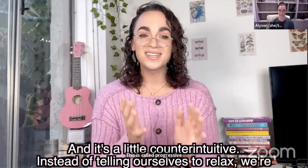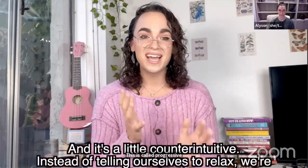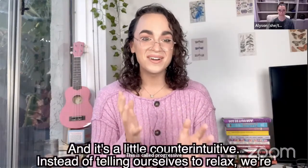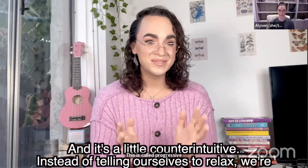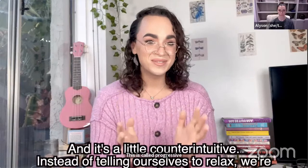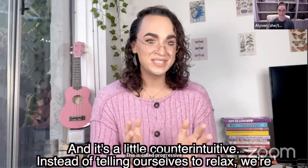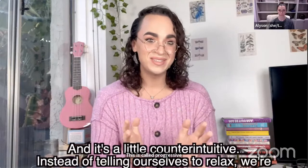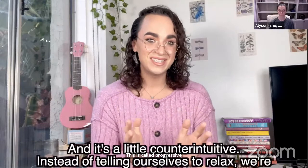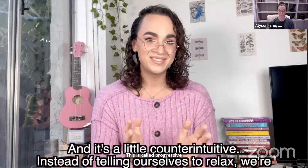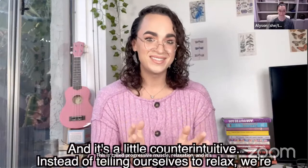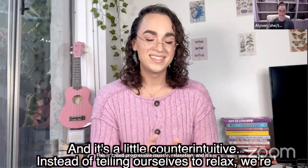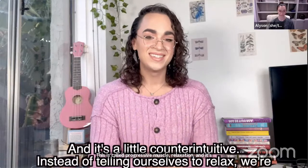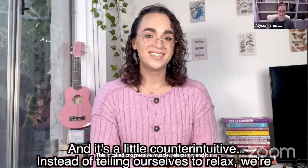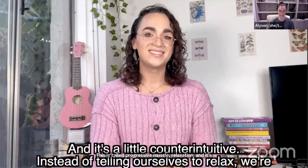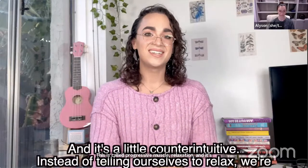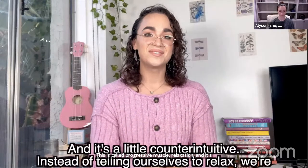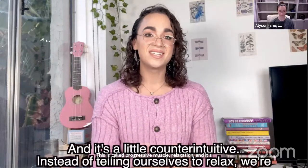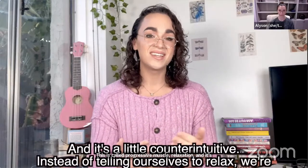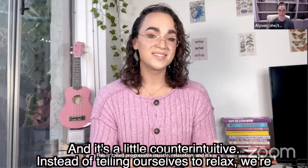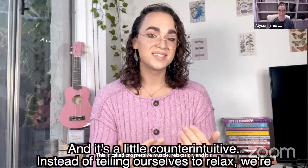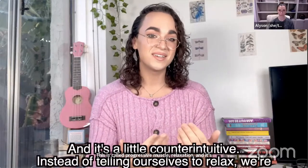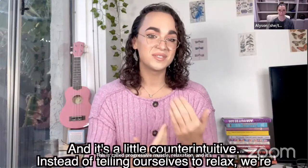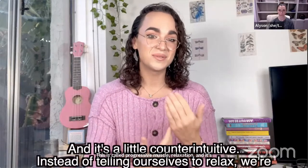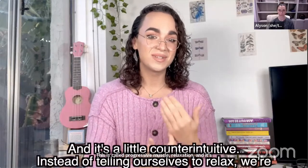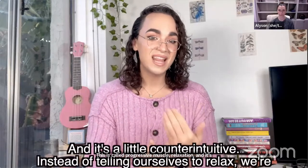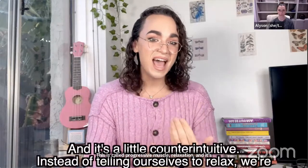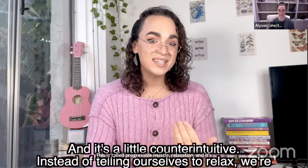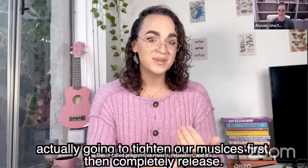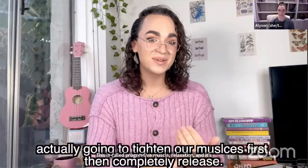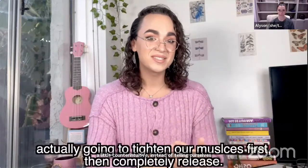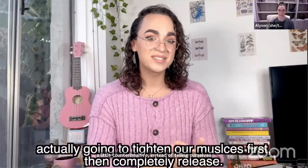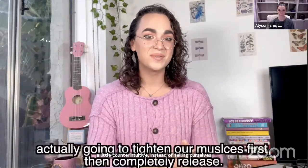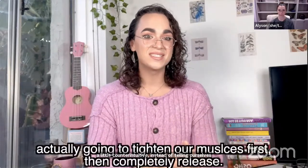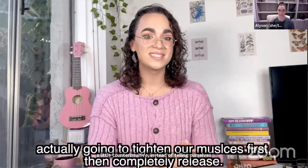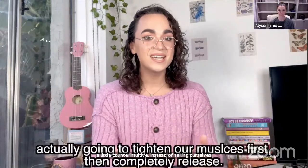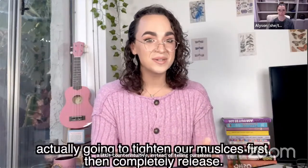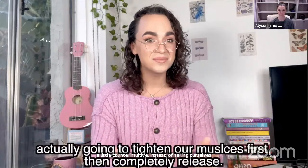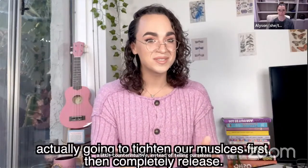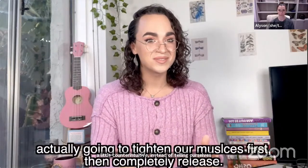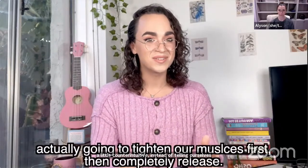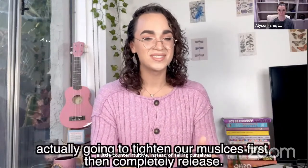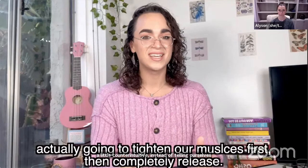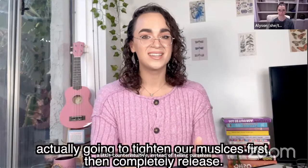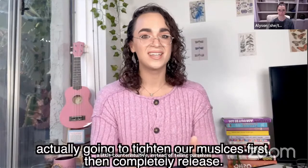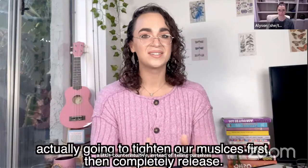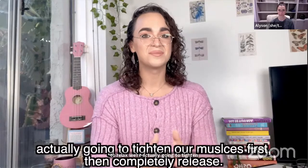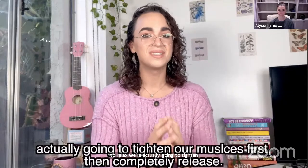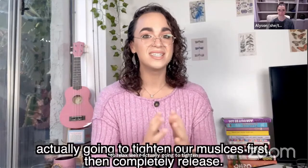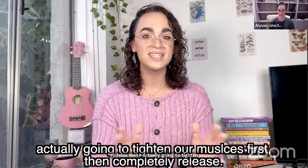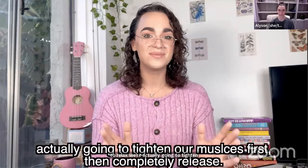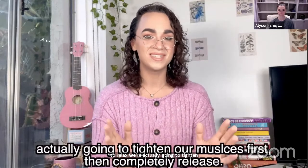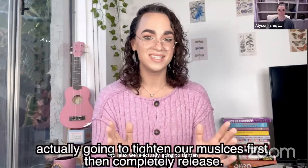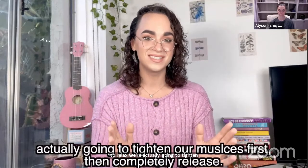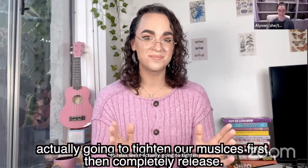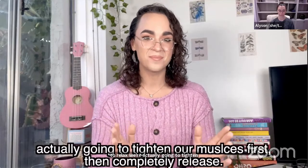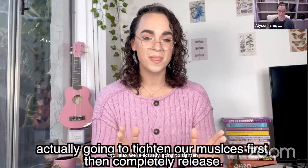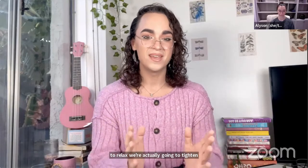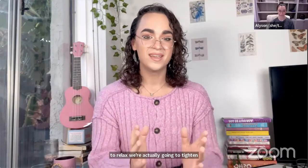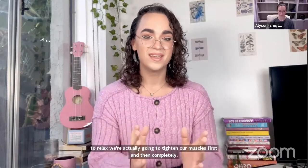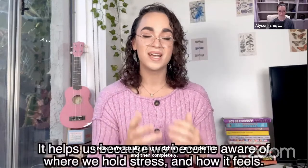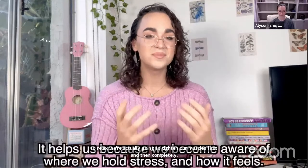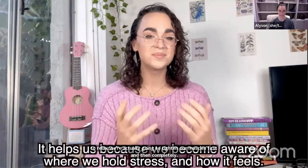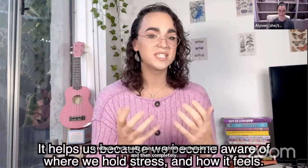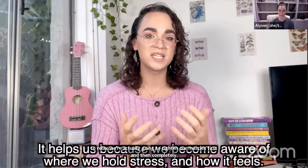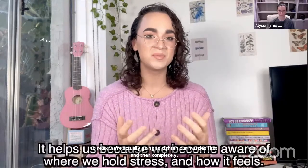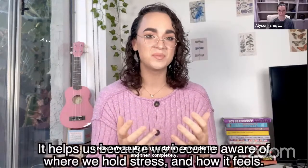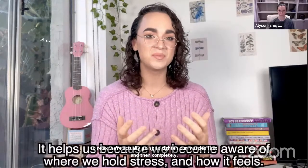little counterintuitive. Instead of telling ourselves to relax, we're actually going to tighten our muscles first and then completely release. It